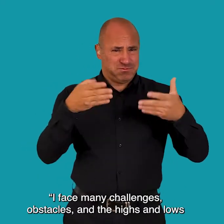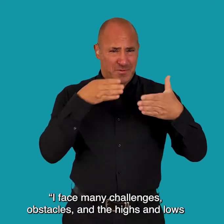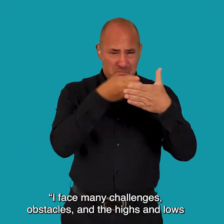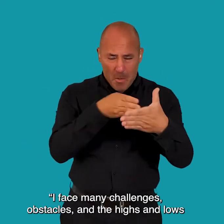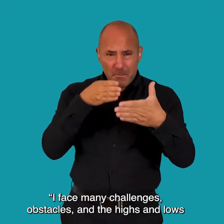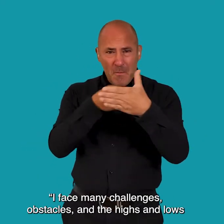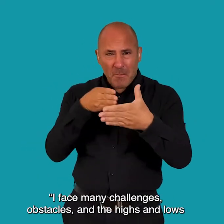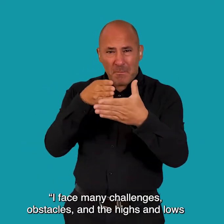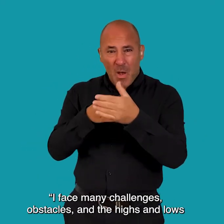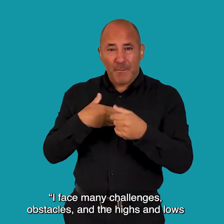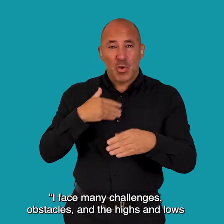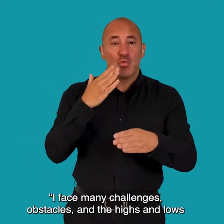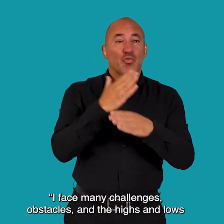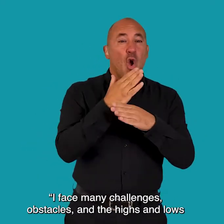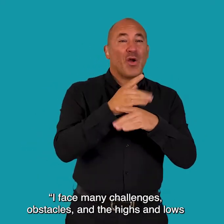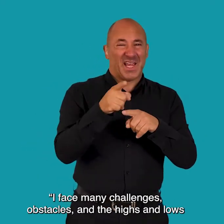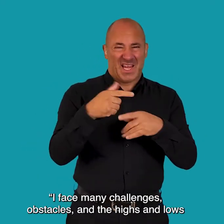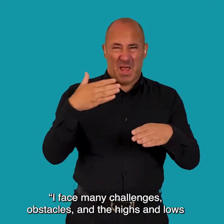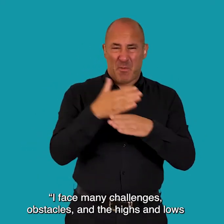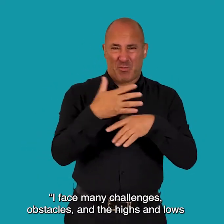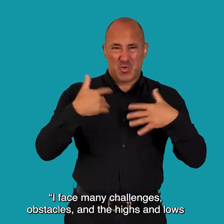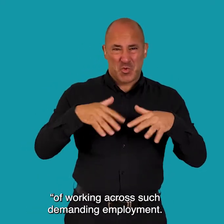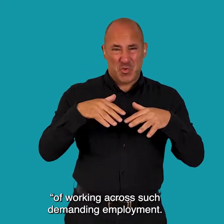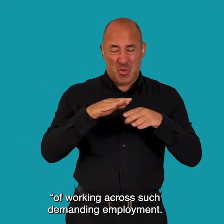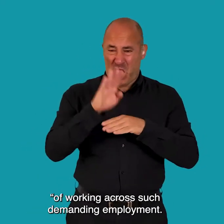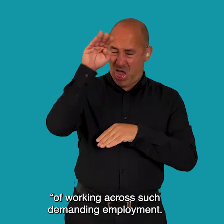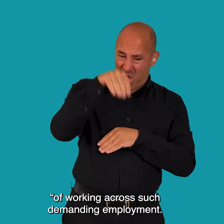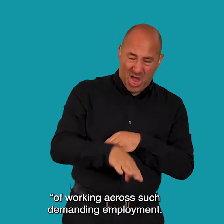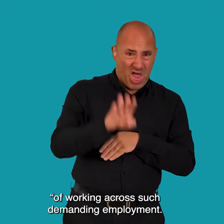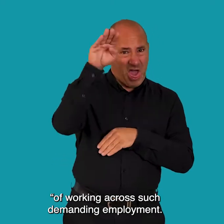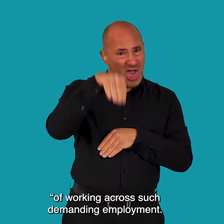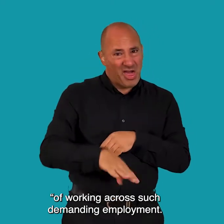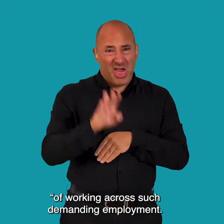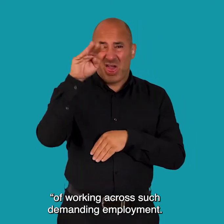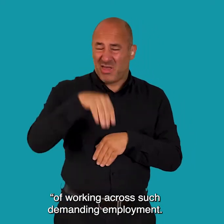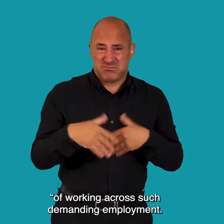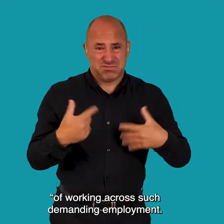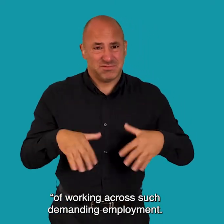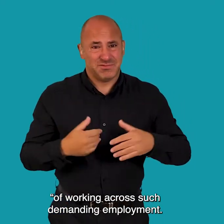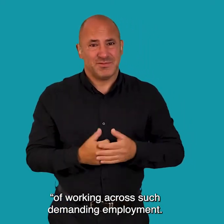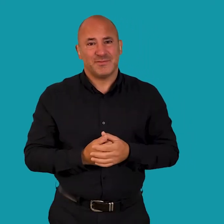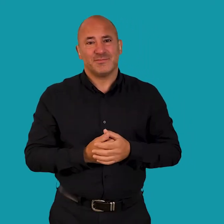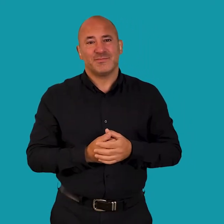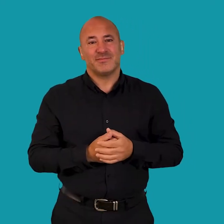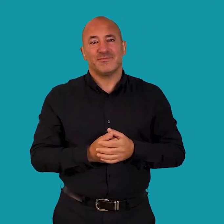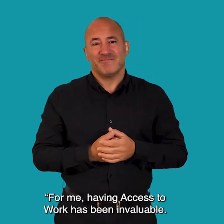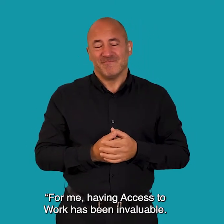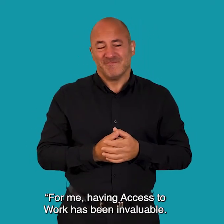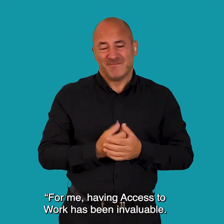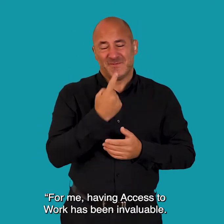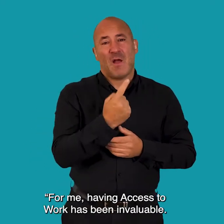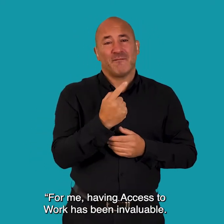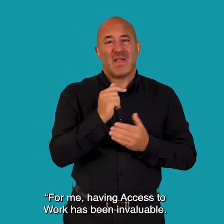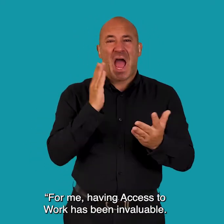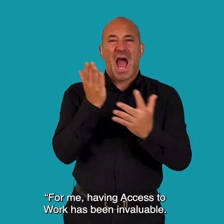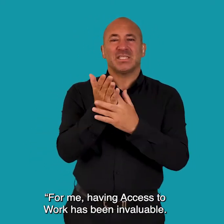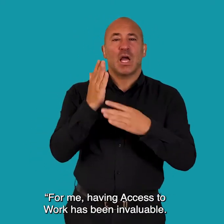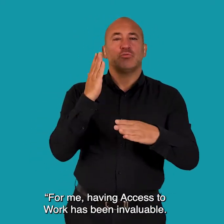challenges, obstacles, and the highs and lows of working across such demanding employment. For me, having access to work has